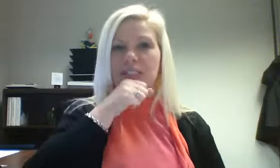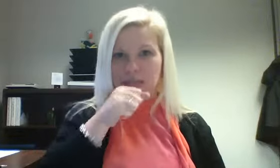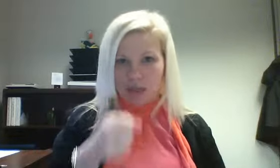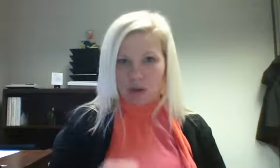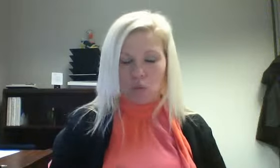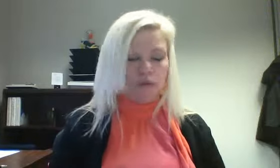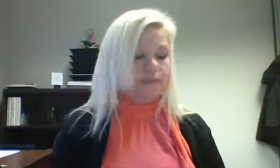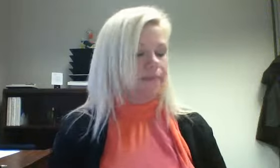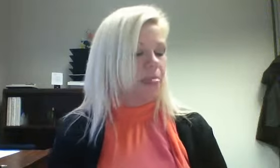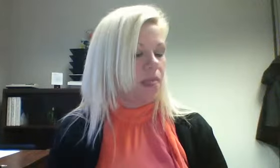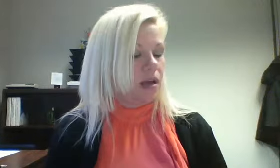he's old.